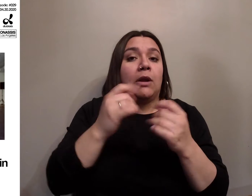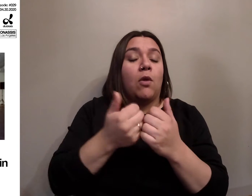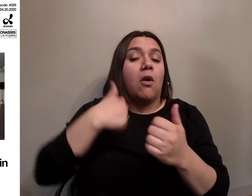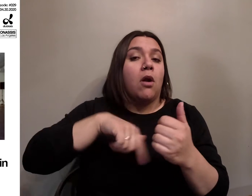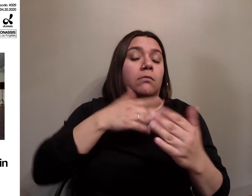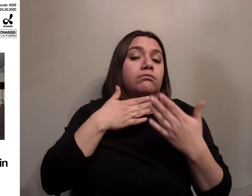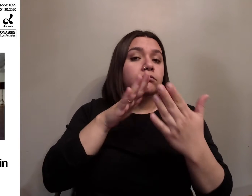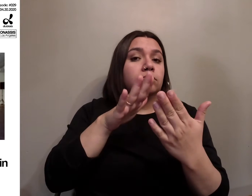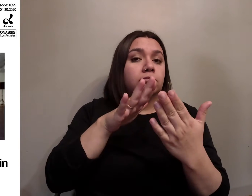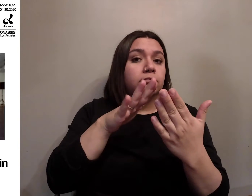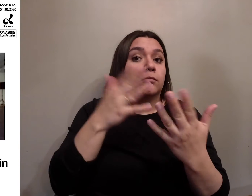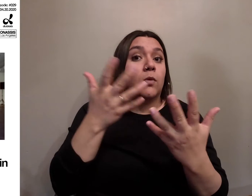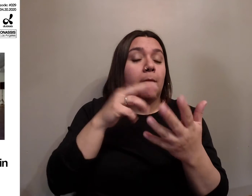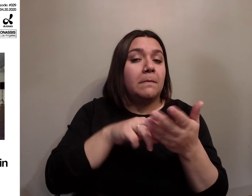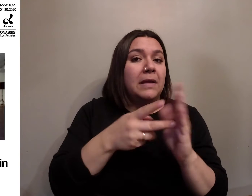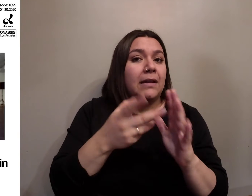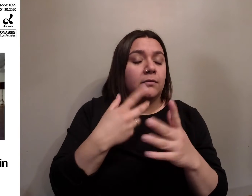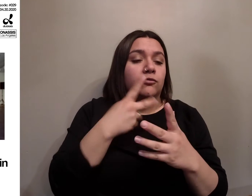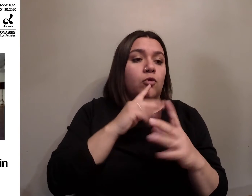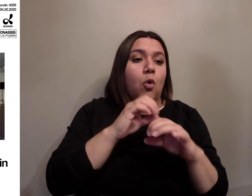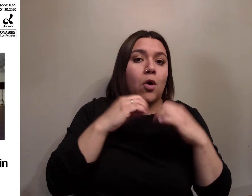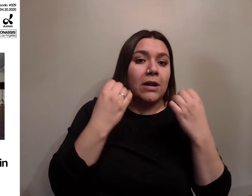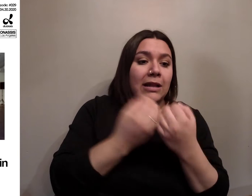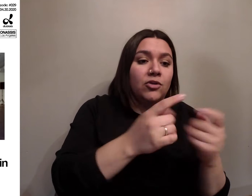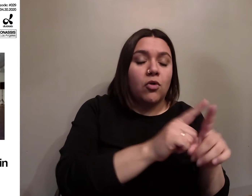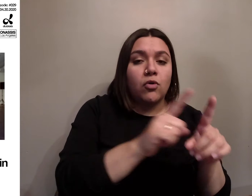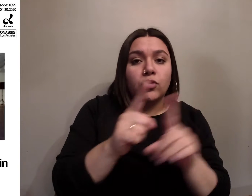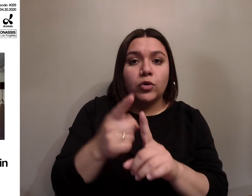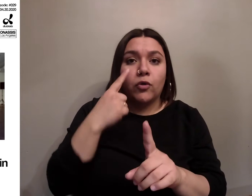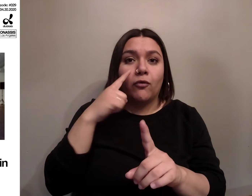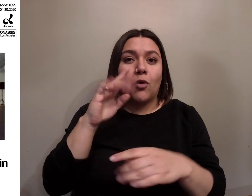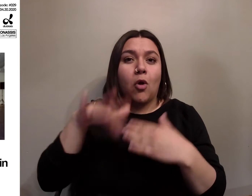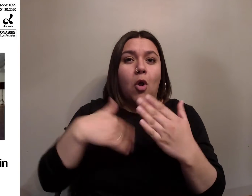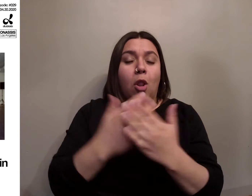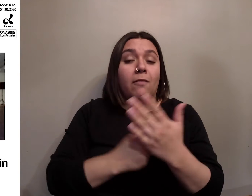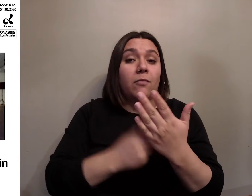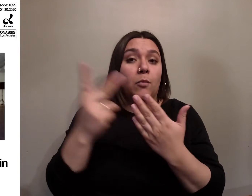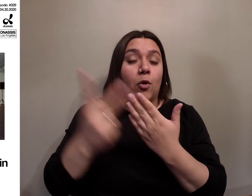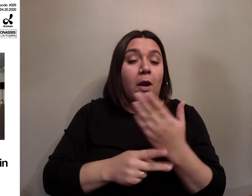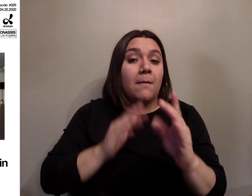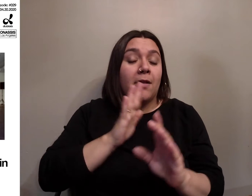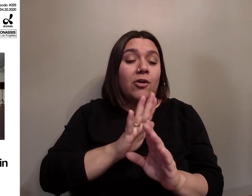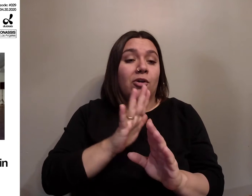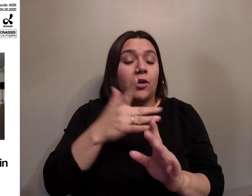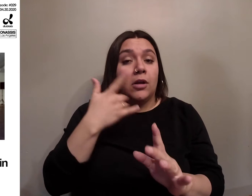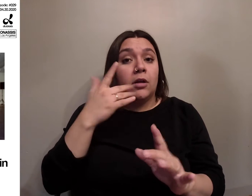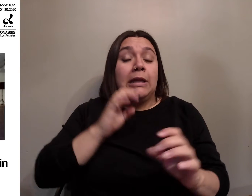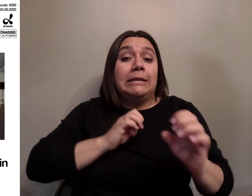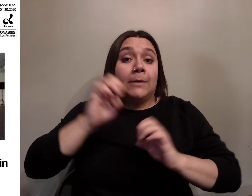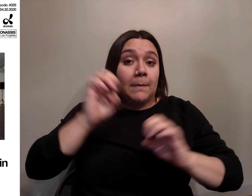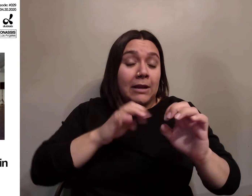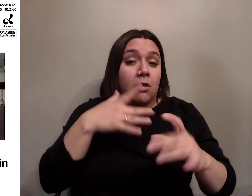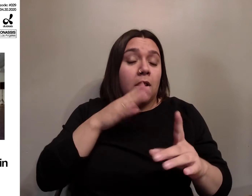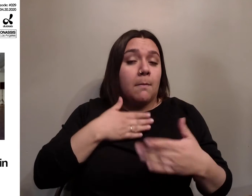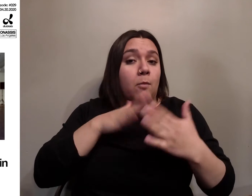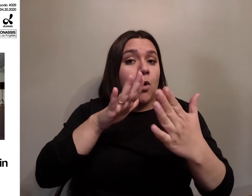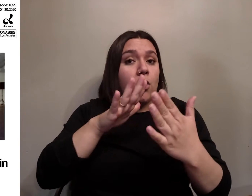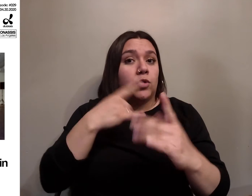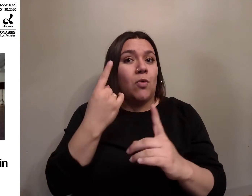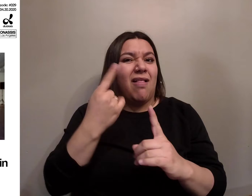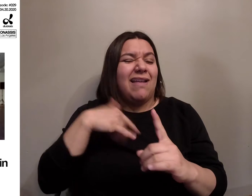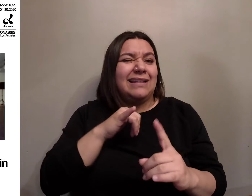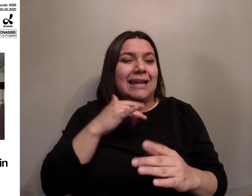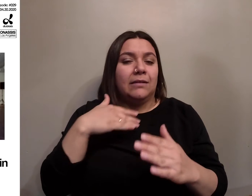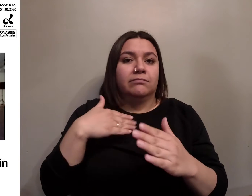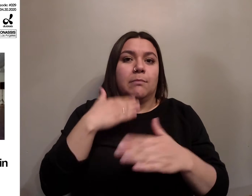which is both organizational, but also through all of the programs. It's really an experimental approach, one that is